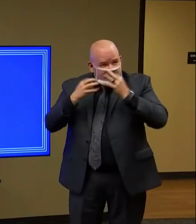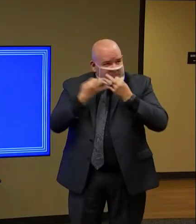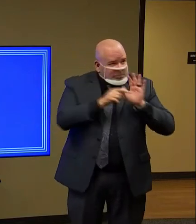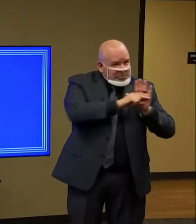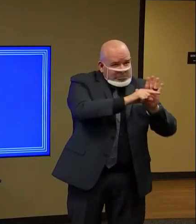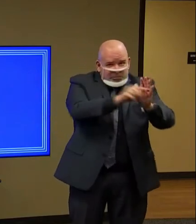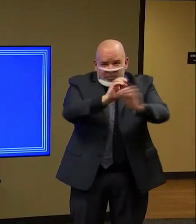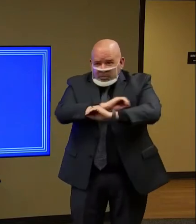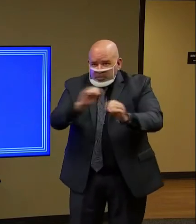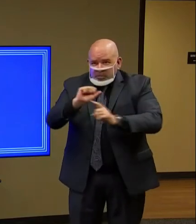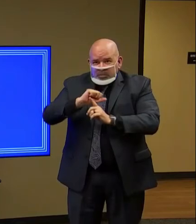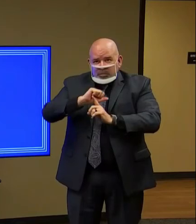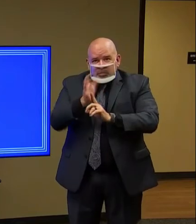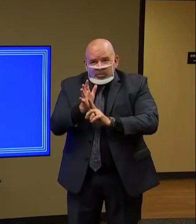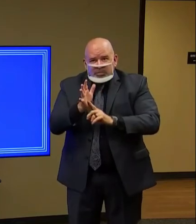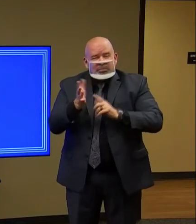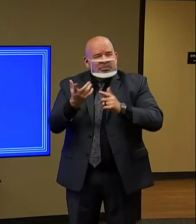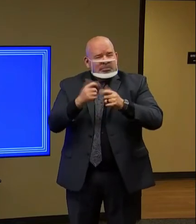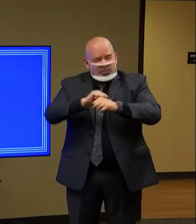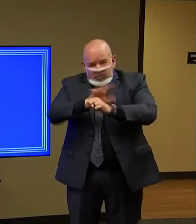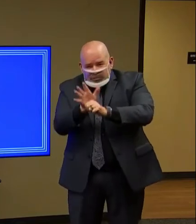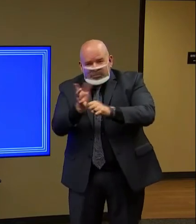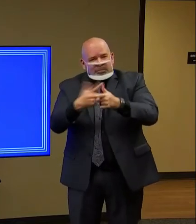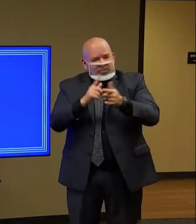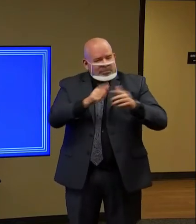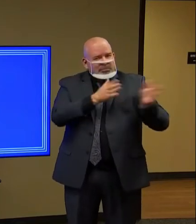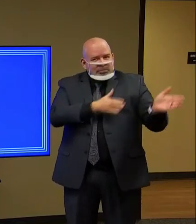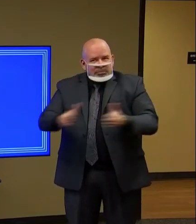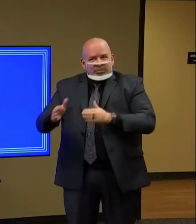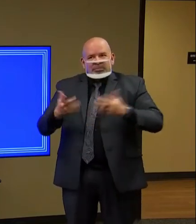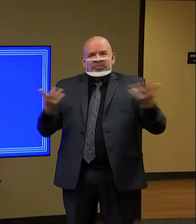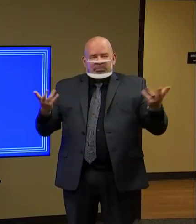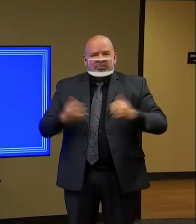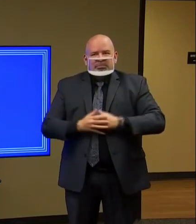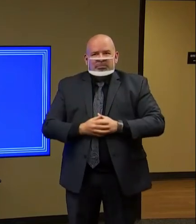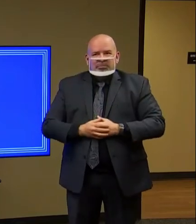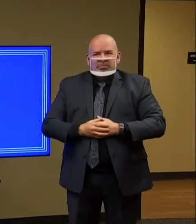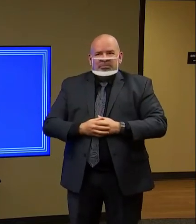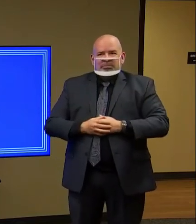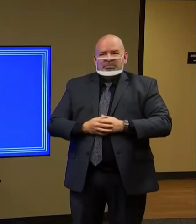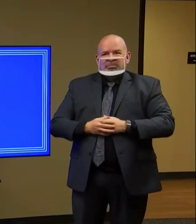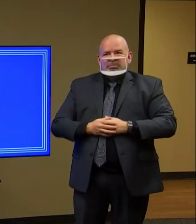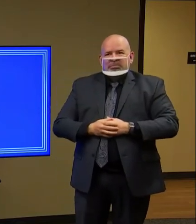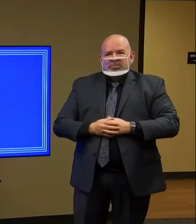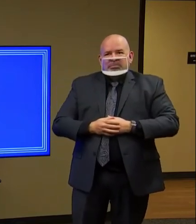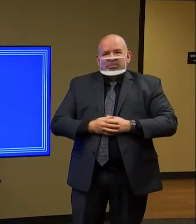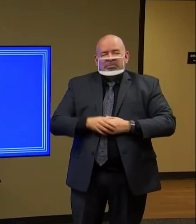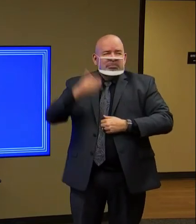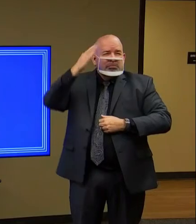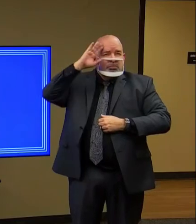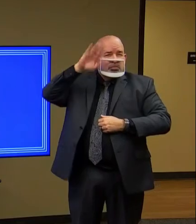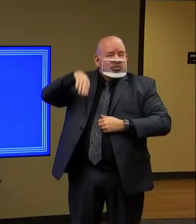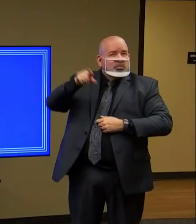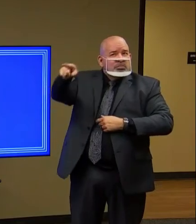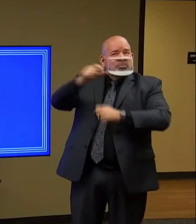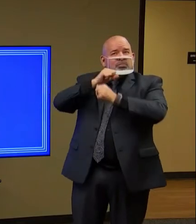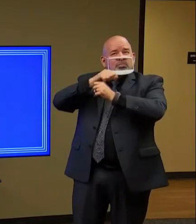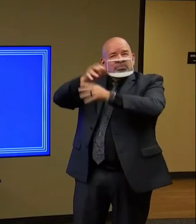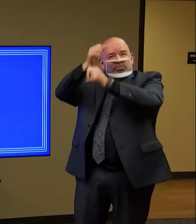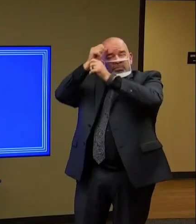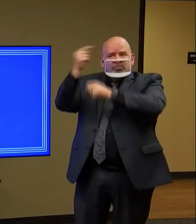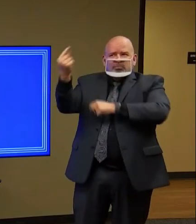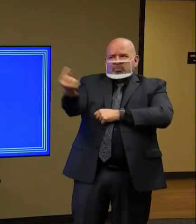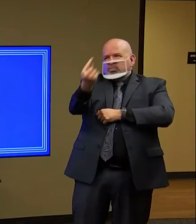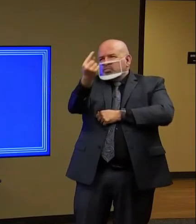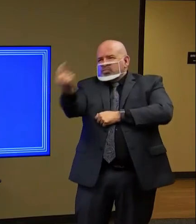by themselves and will be alone for the holidays. The doctors would encourage, and I would agree,